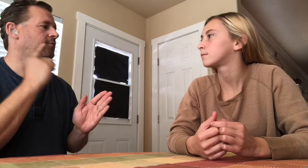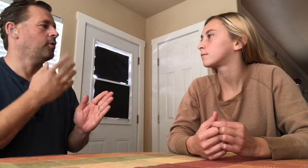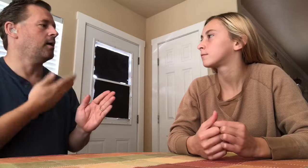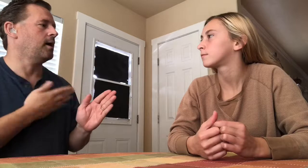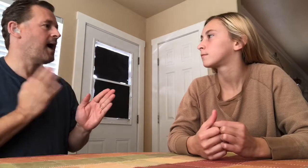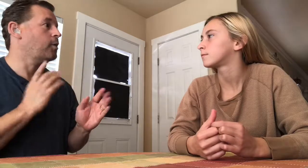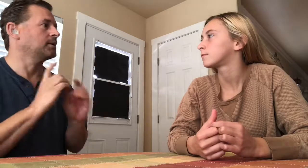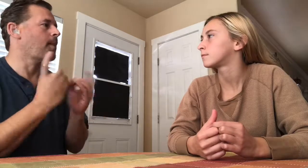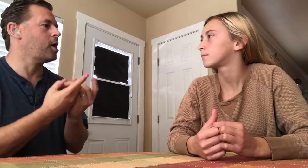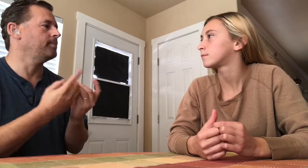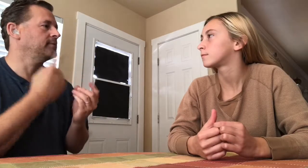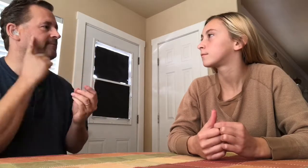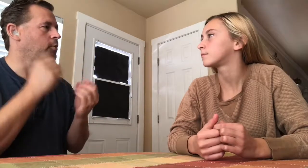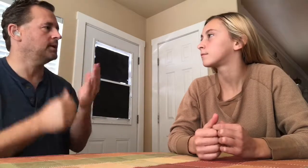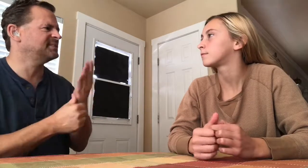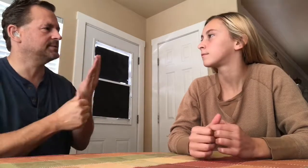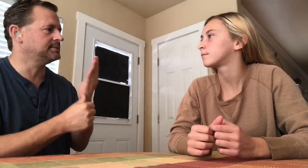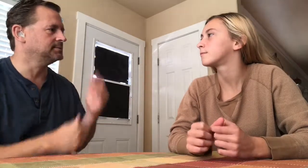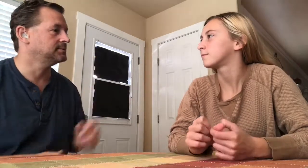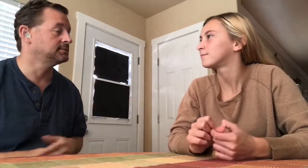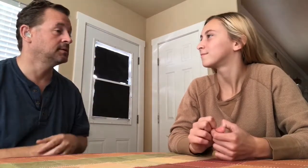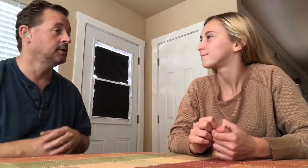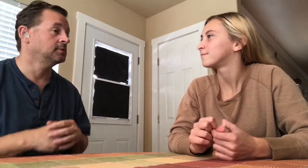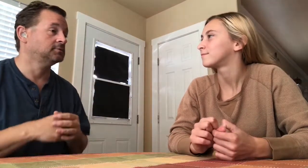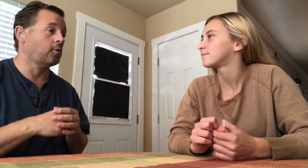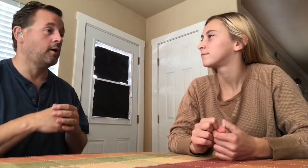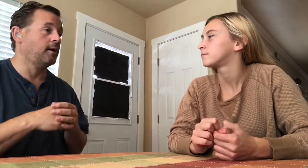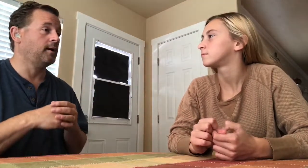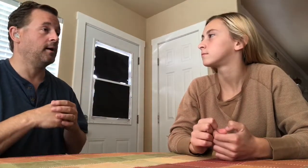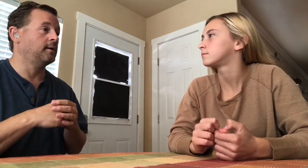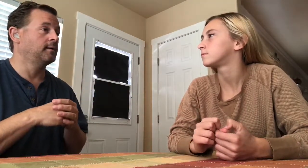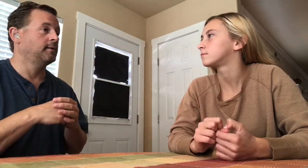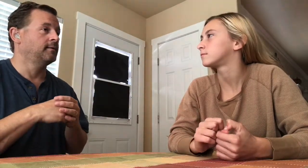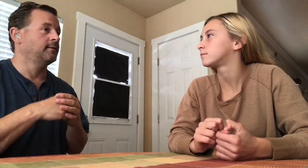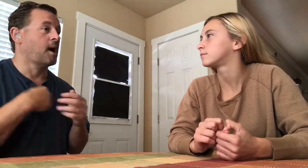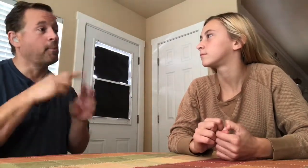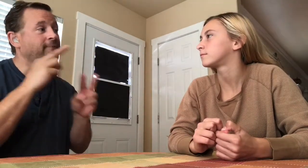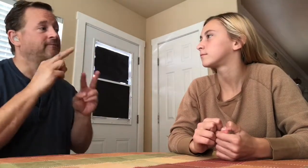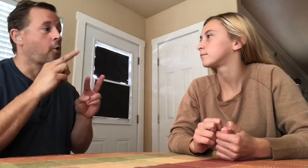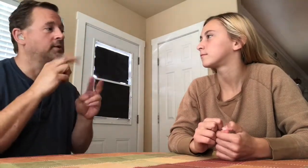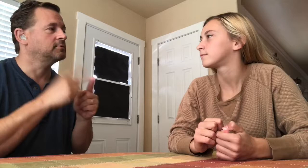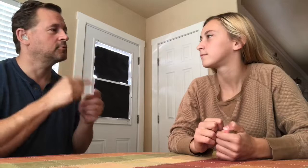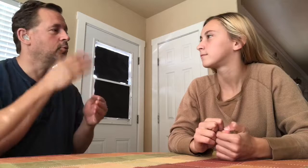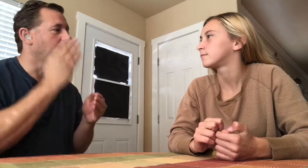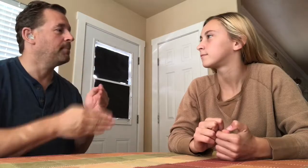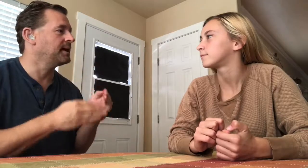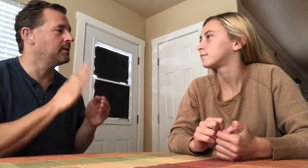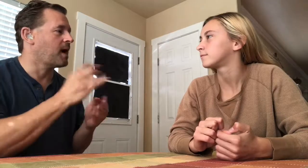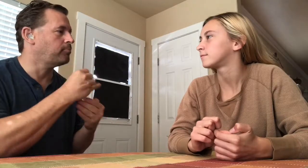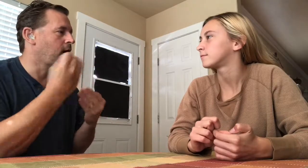for our department for assistance. So I'm looking forward to completing that